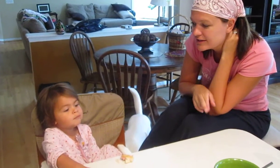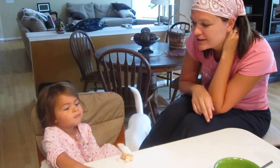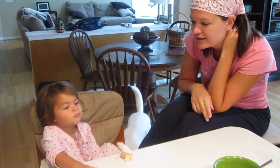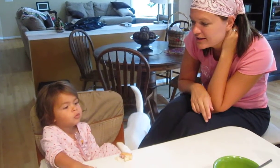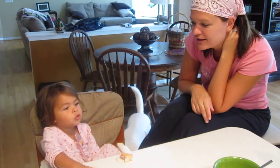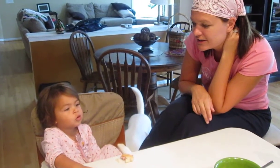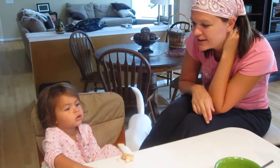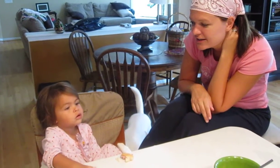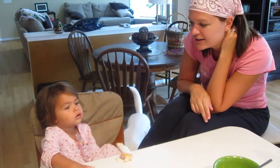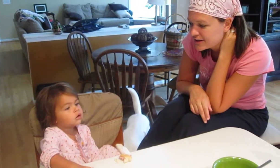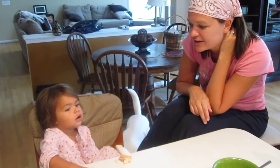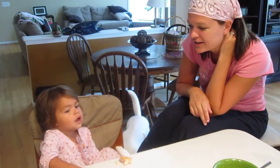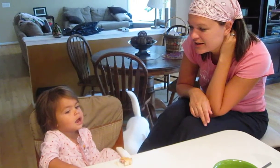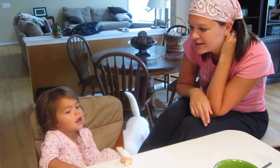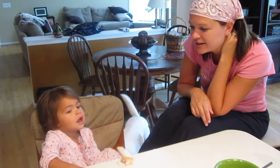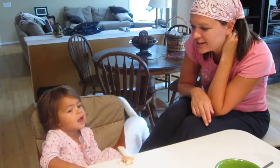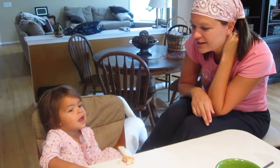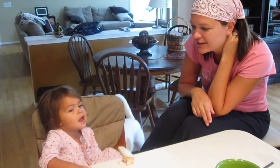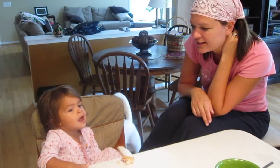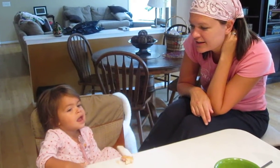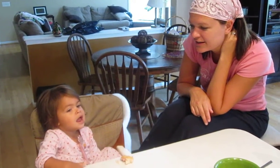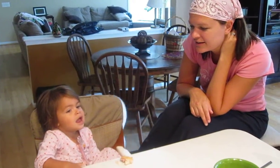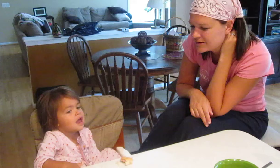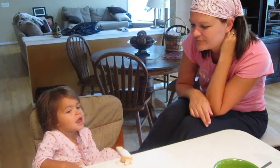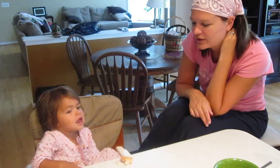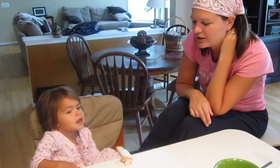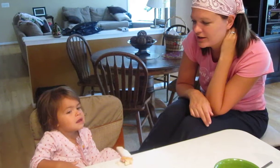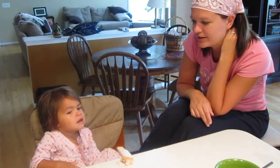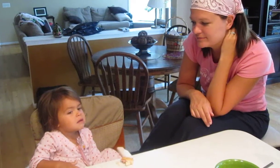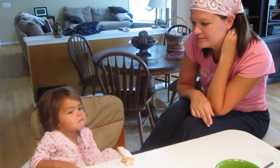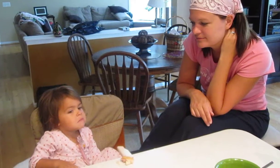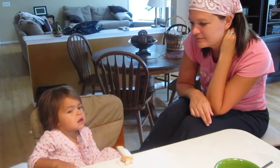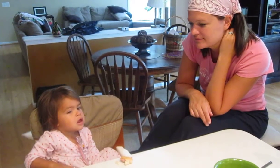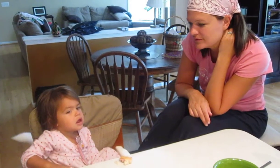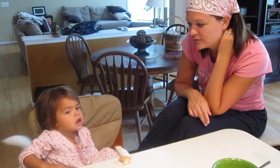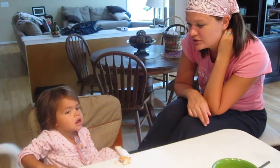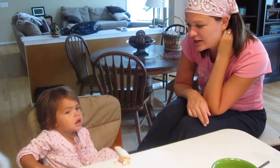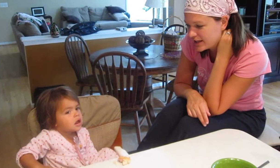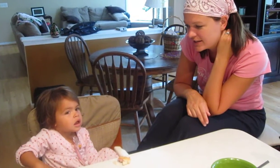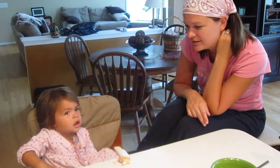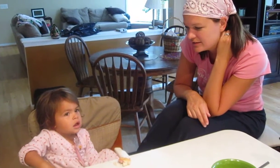more. All right. Want to try again?